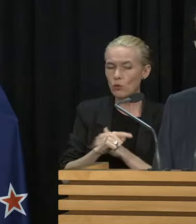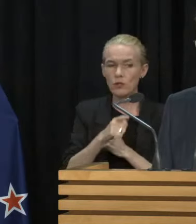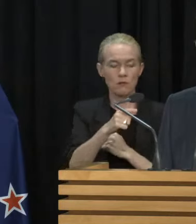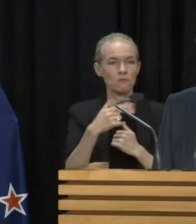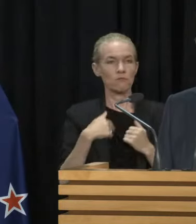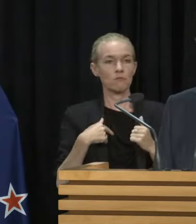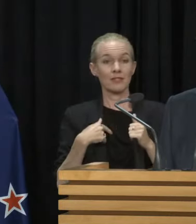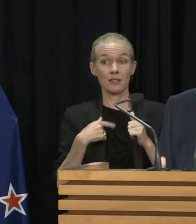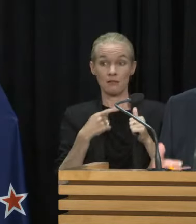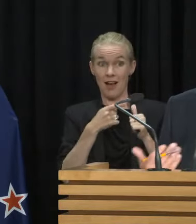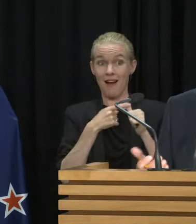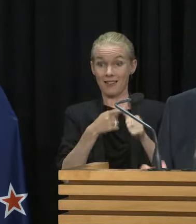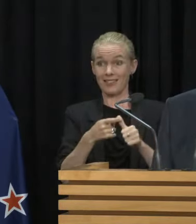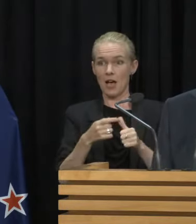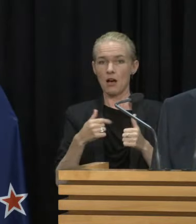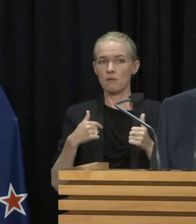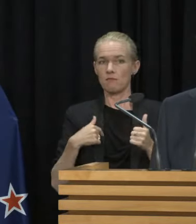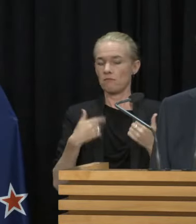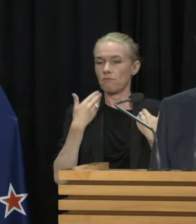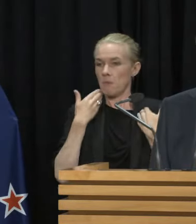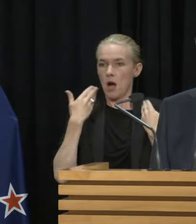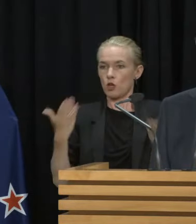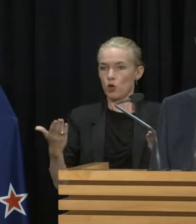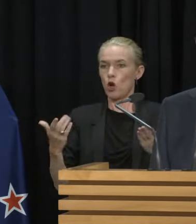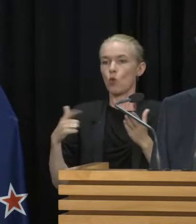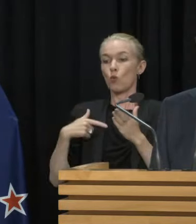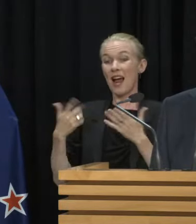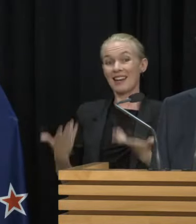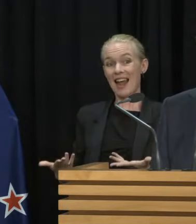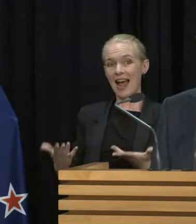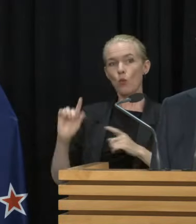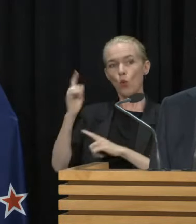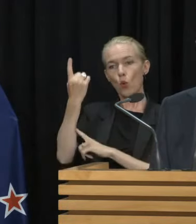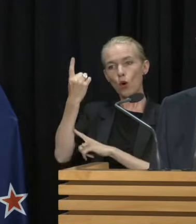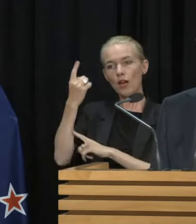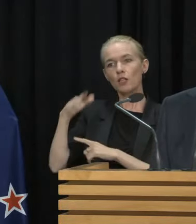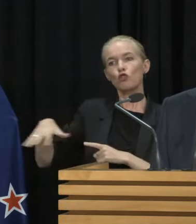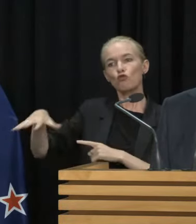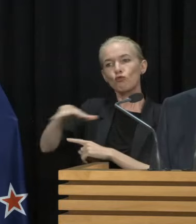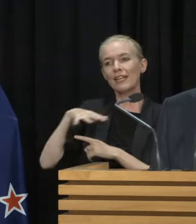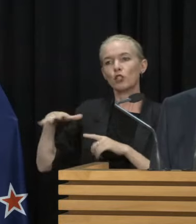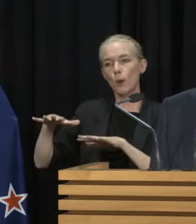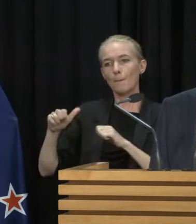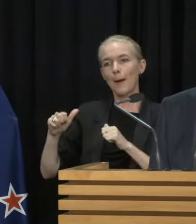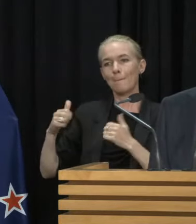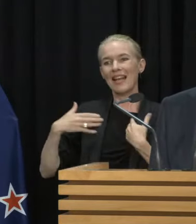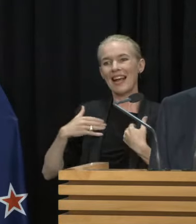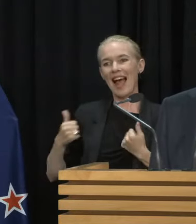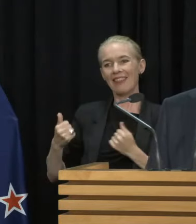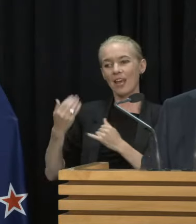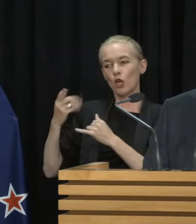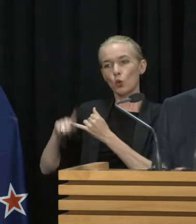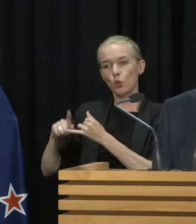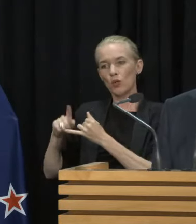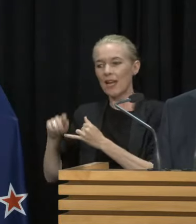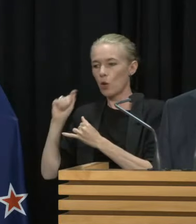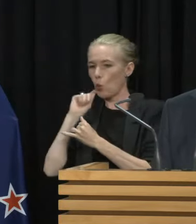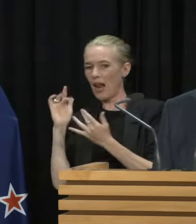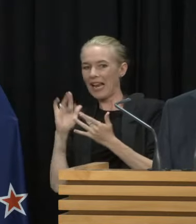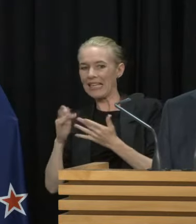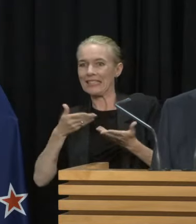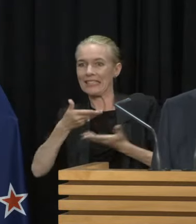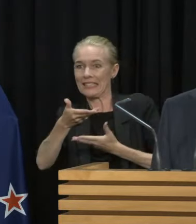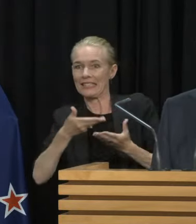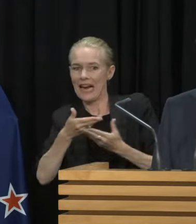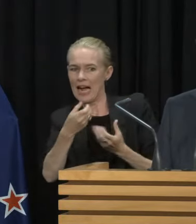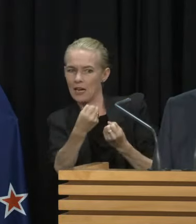that, but that is exactly what the Auckland Regional Public Health Unit is finding out through the discussions with the case and family members right